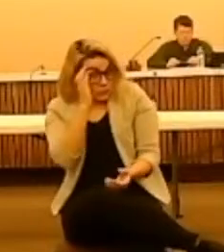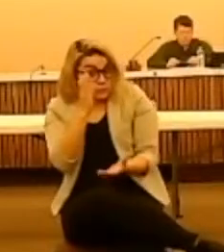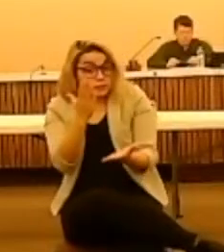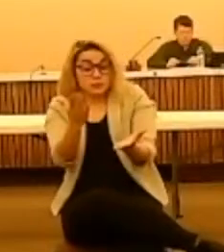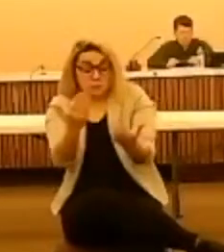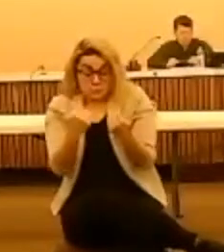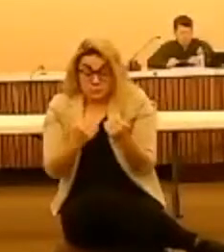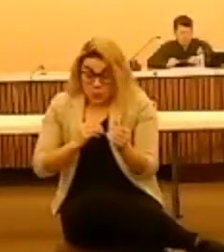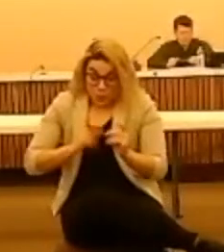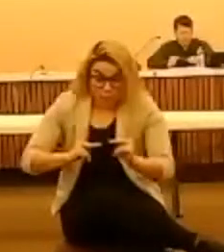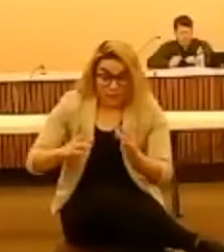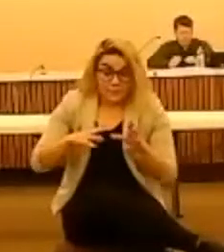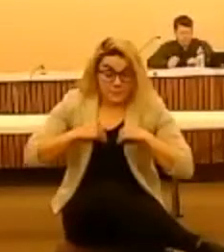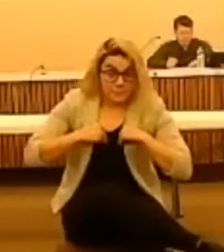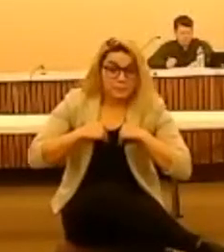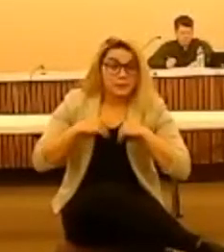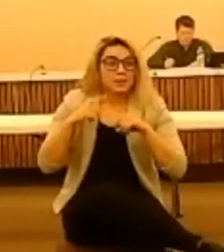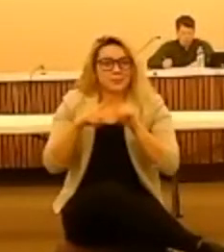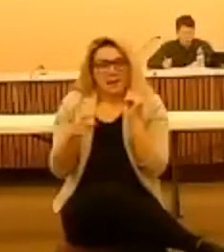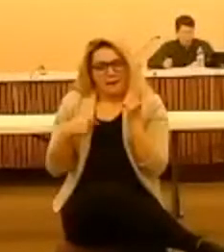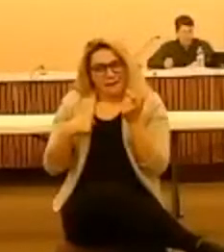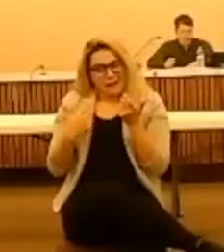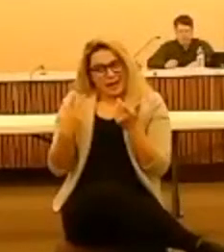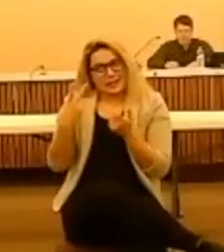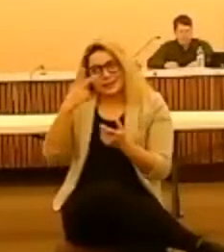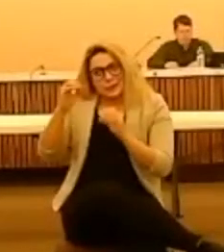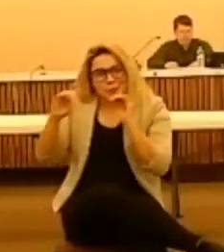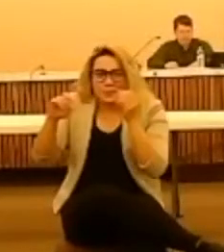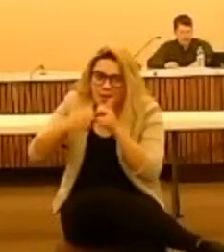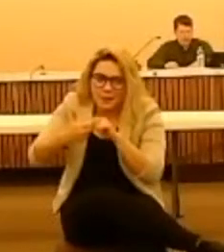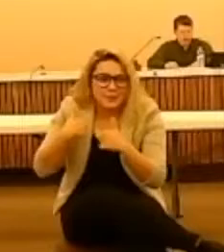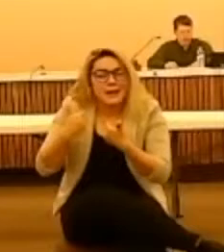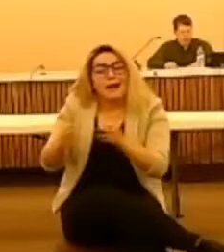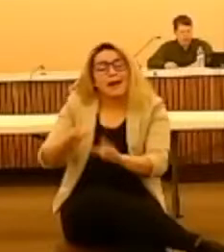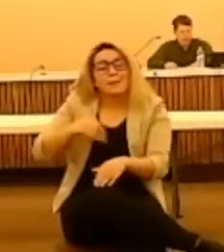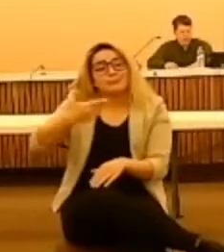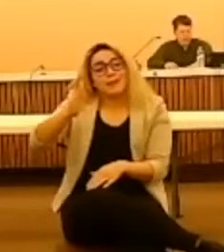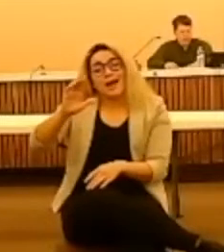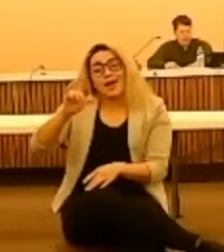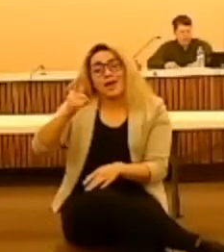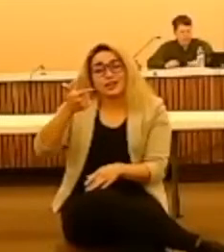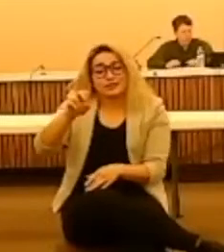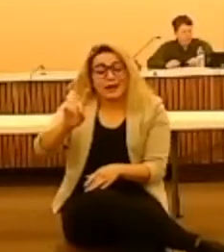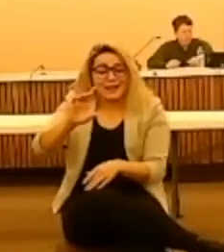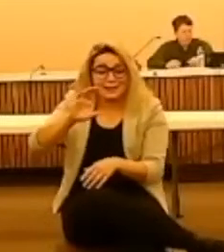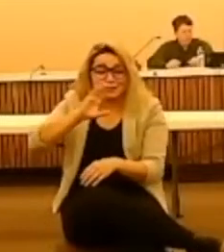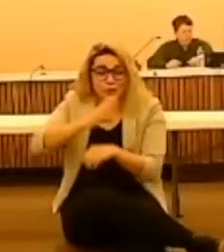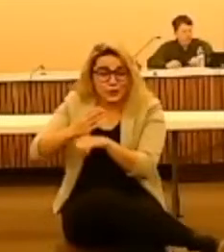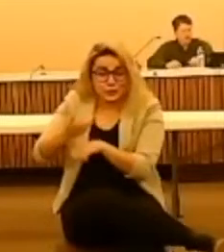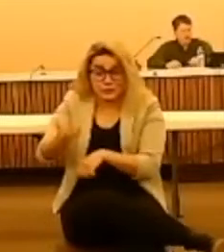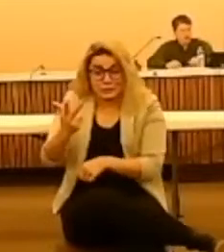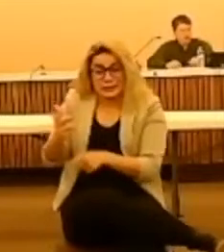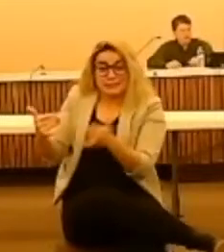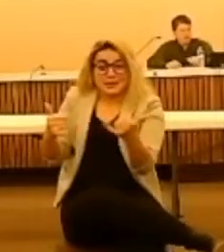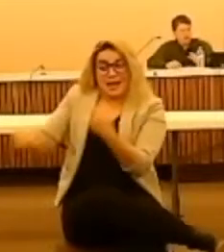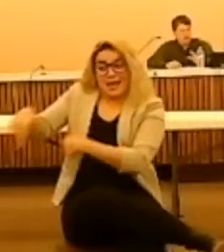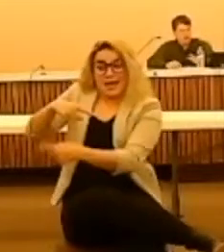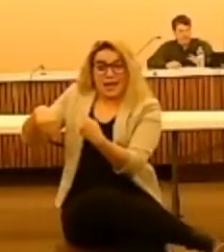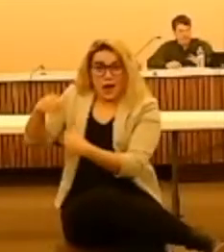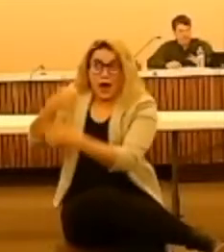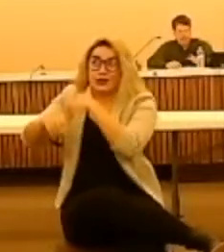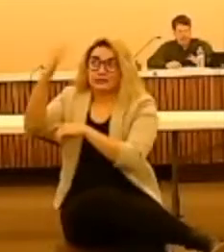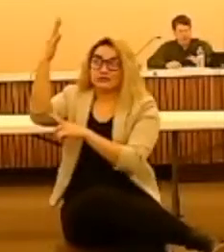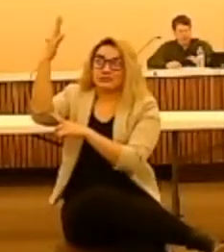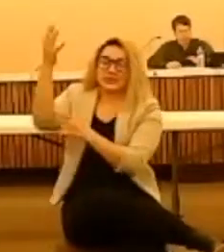issue where I would let my grandkids play underneath it. Okay. I've never had anything fall from that tree, but I respect you guys, so. Fair enough. Like I said, in